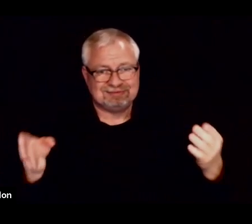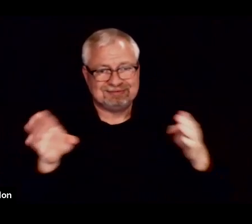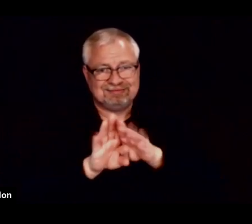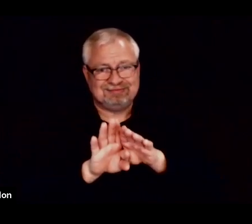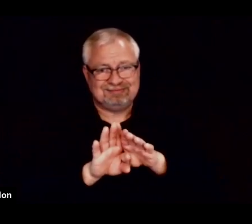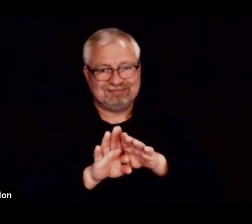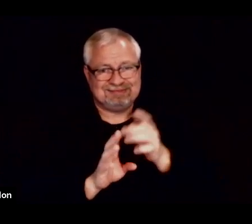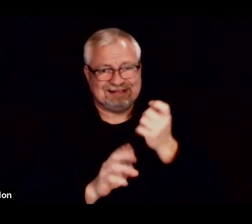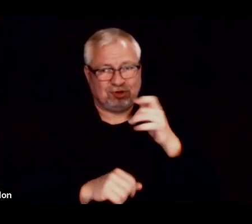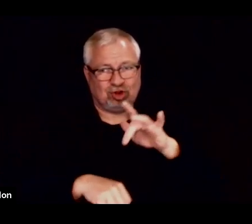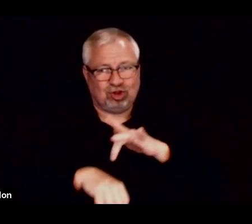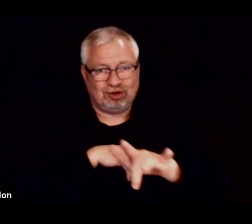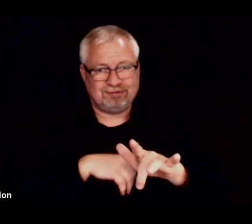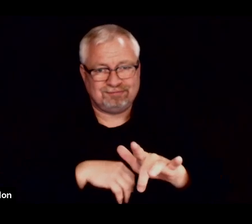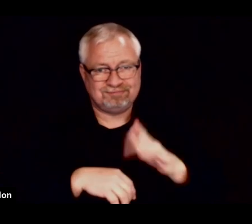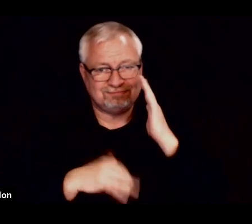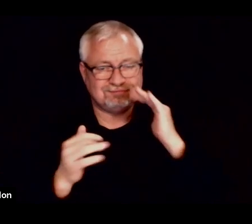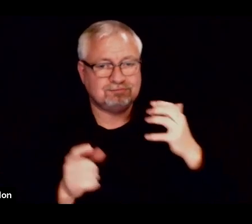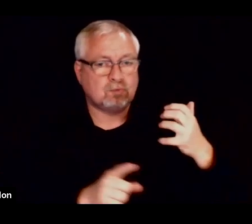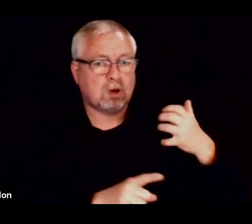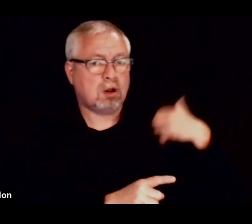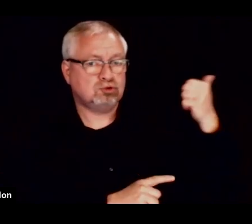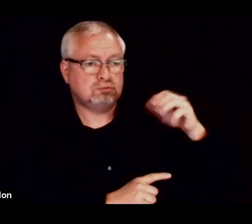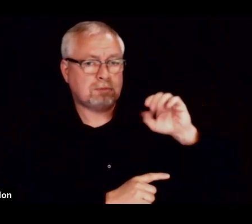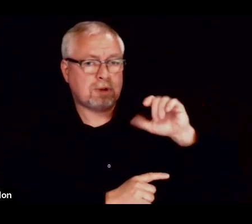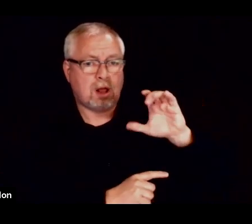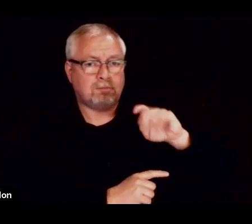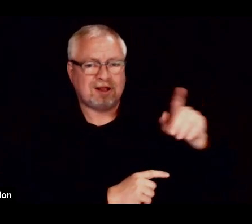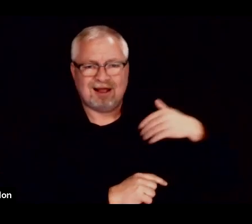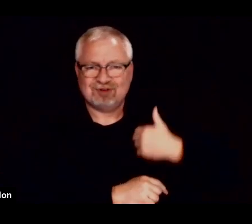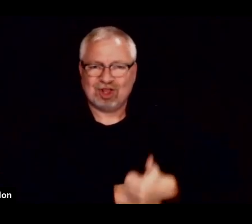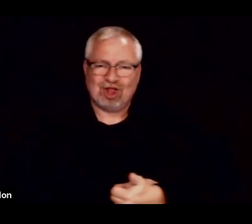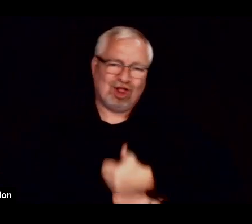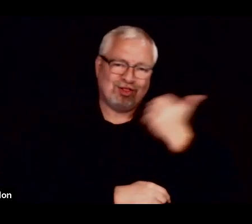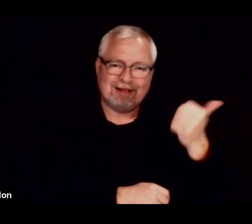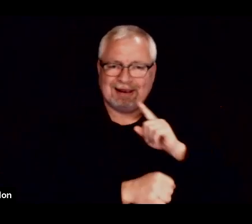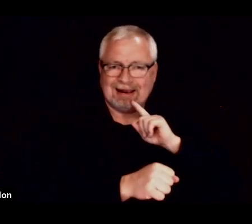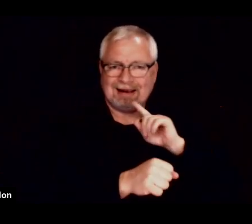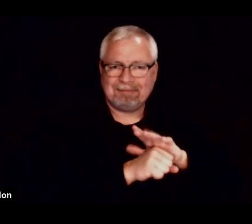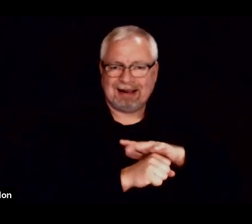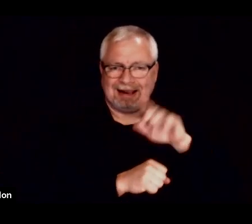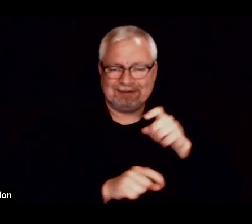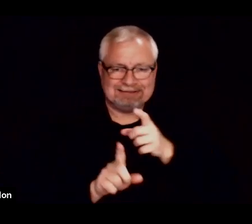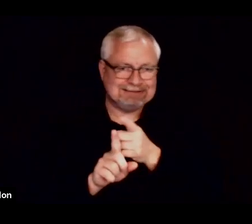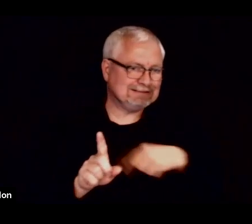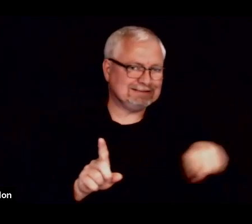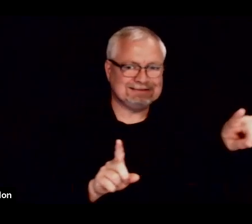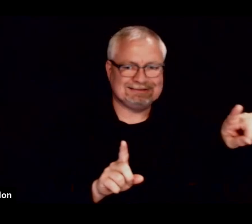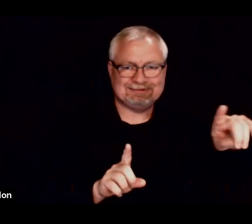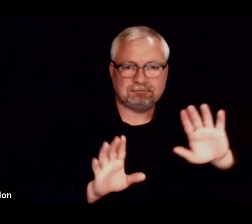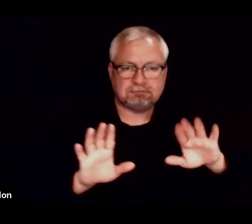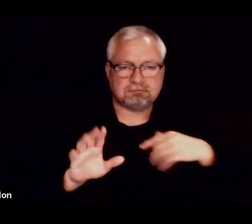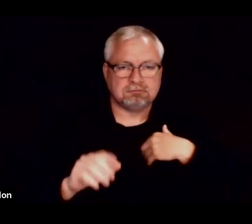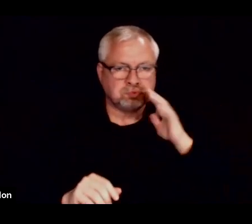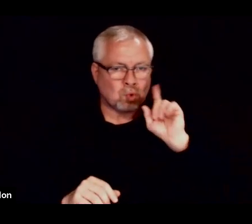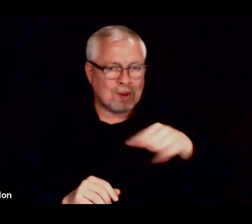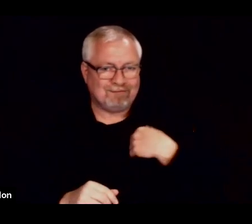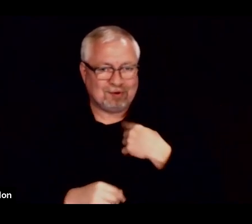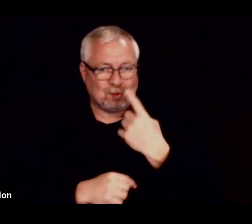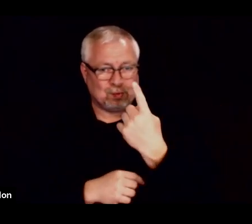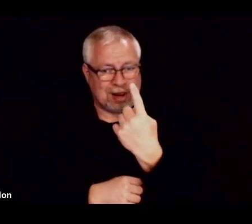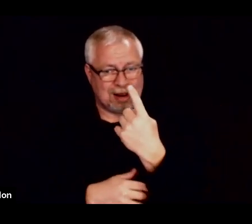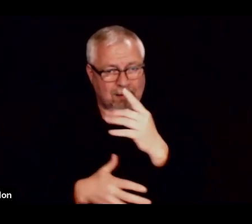another commitment right after this call. As always, we'll ask the reporters limit questions to one primary and one follow-up so we can get to as many as possible.